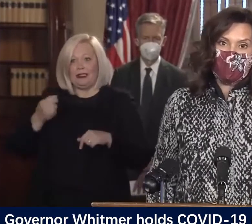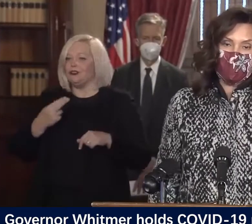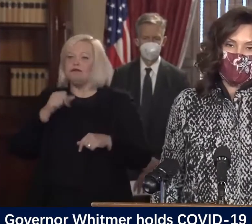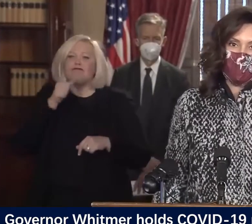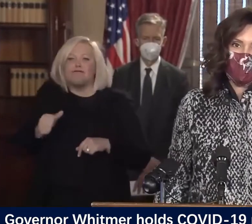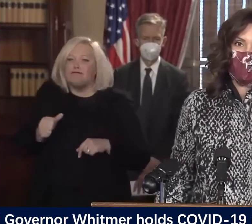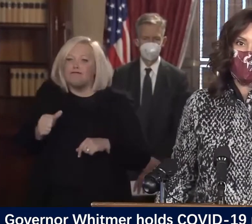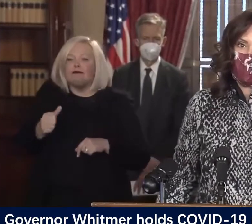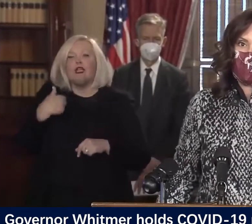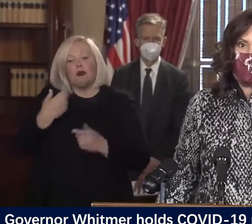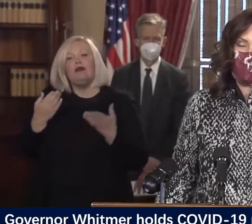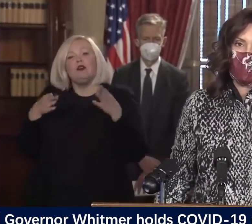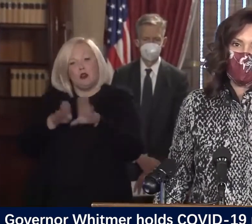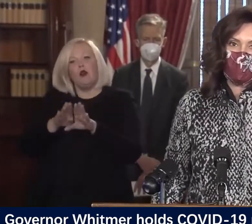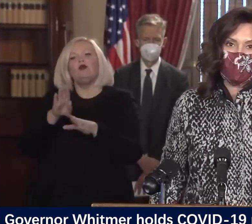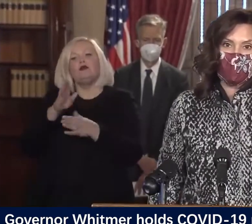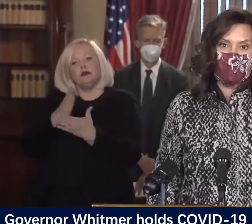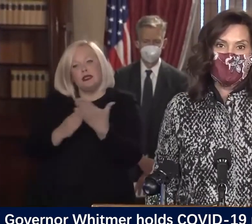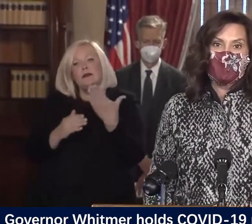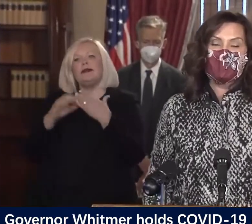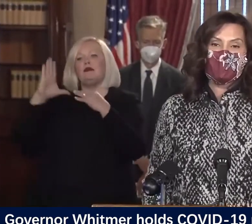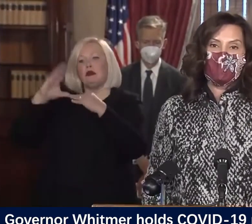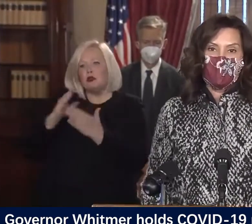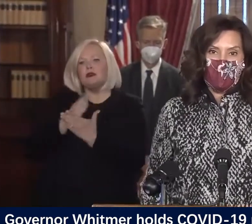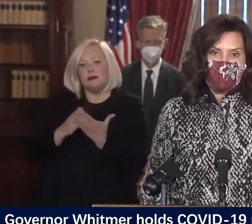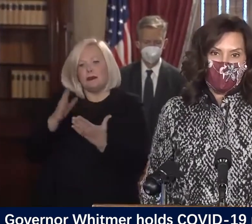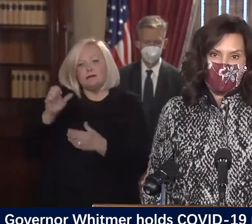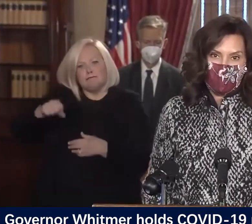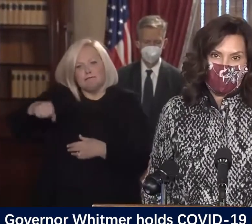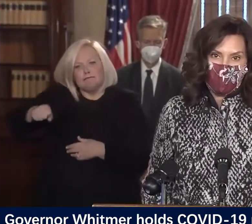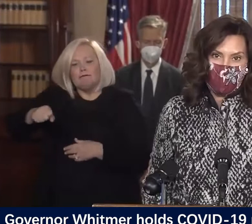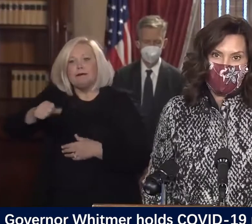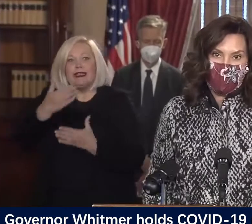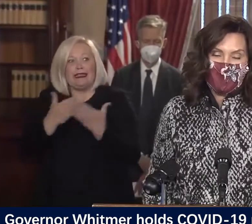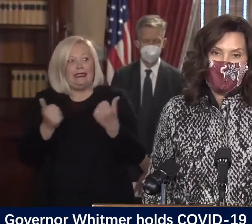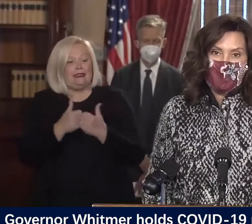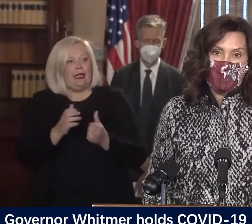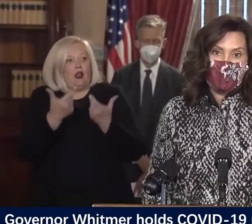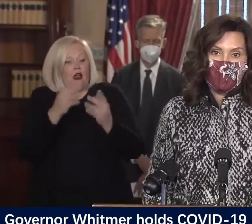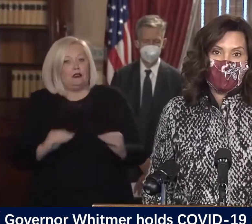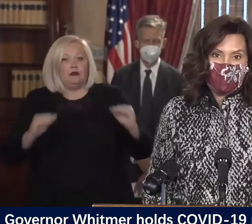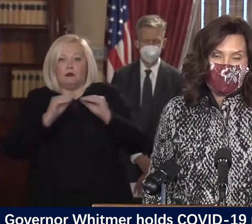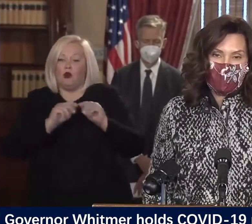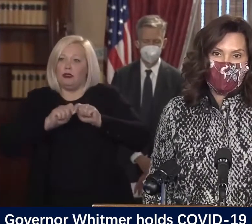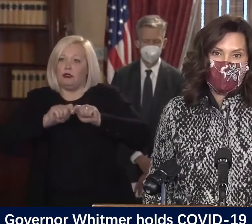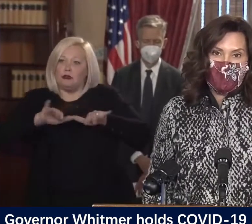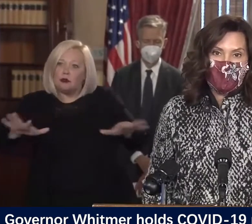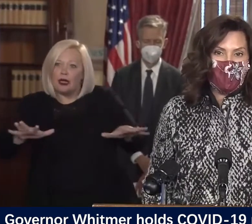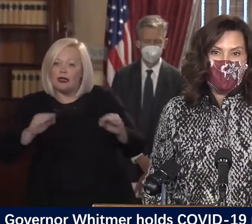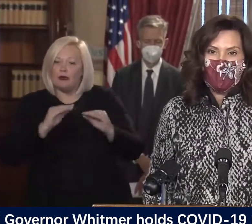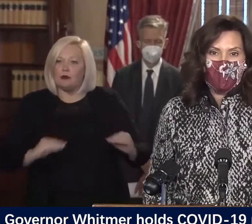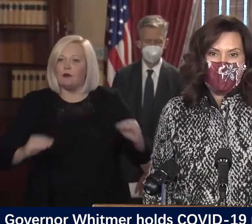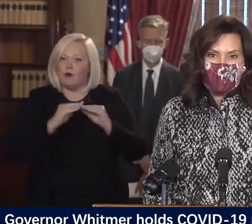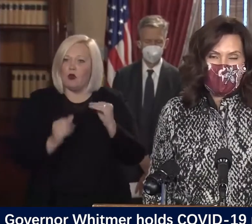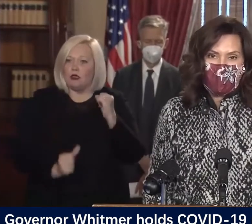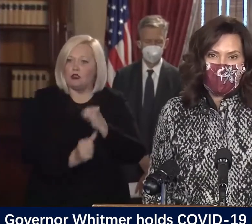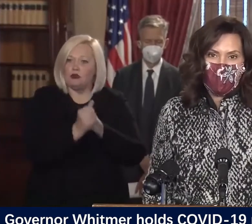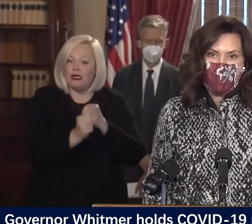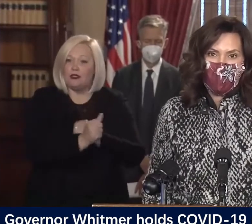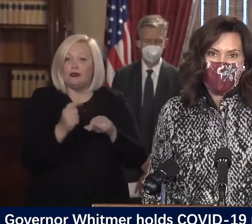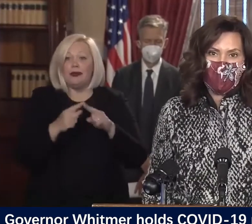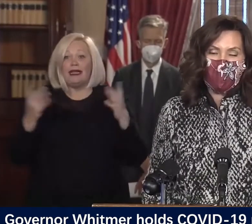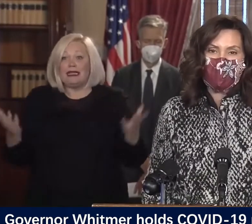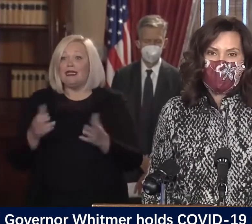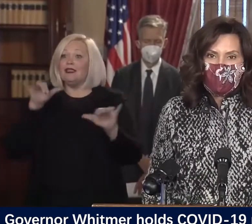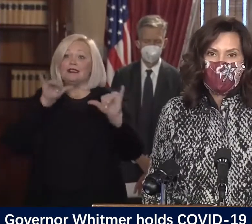back on some things to try to get these numbers down, things that we know are inherently more risky. But we are not in a